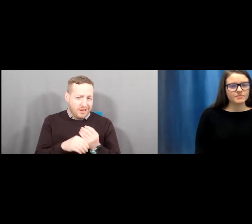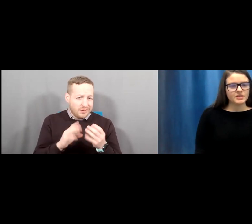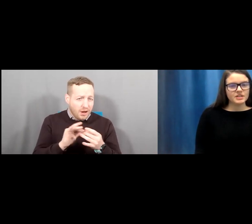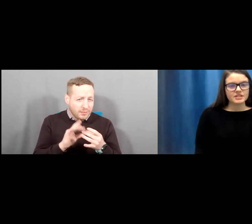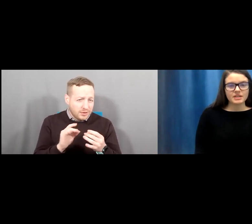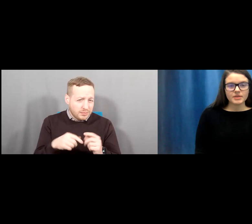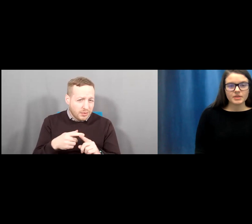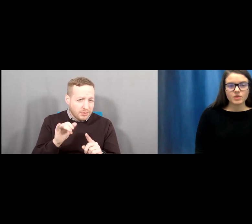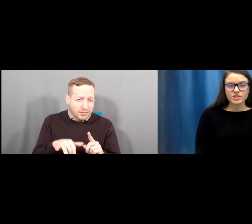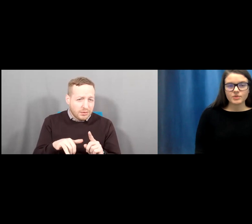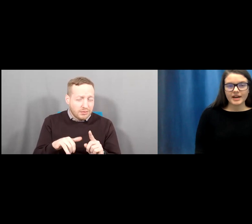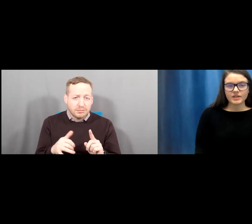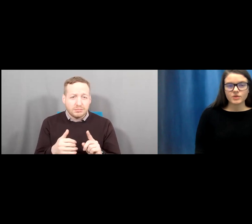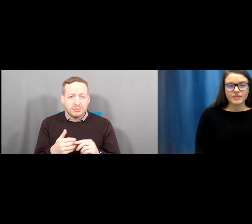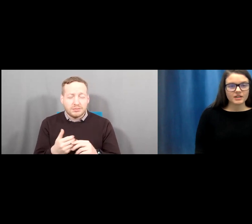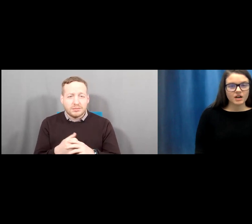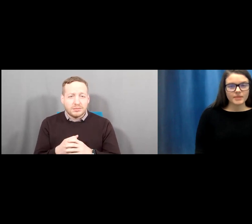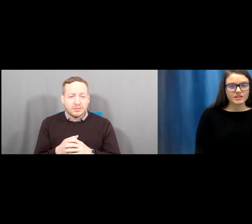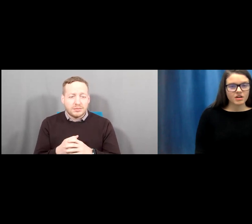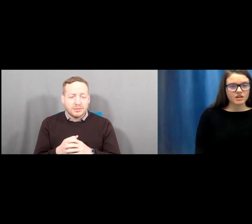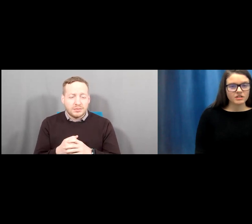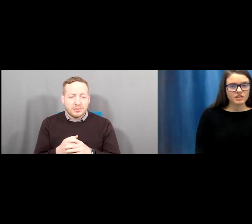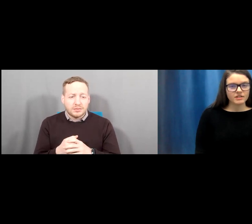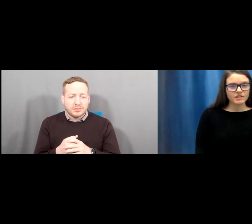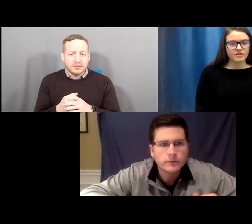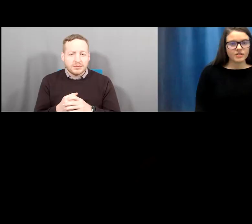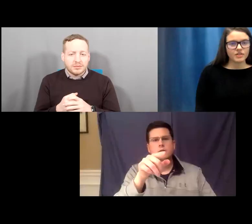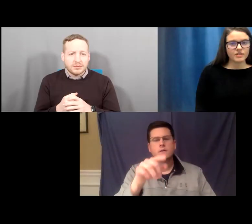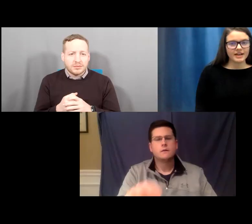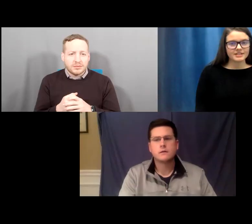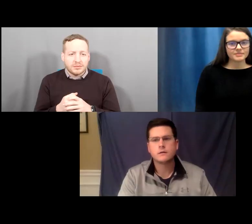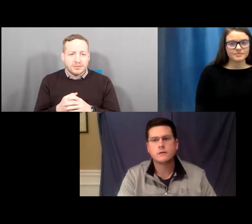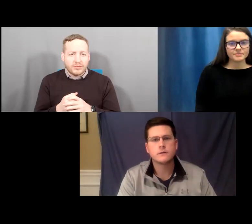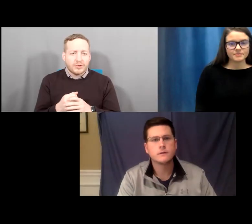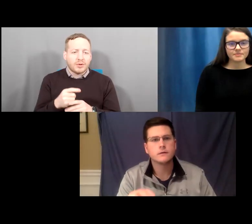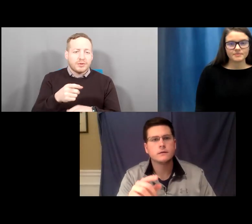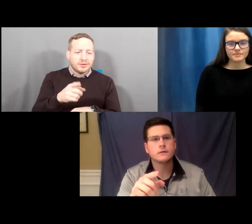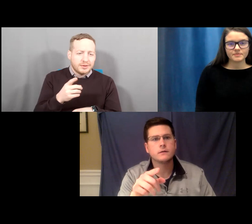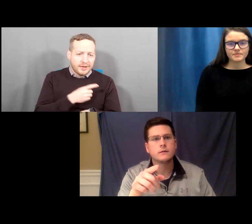community. Does anybody want to add or make a comment on that?